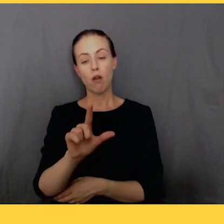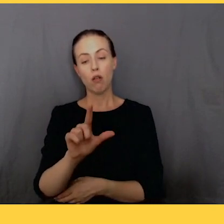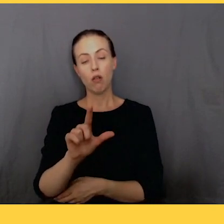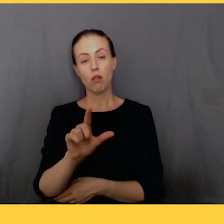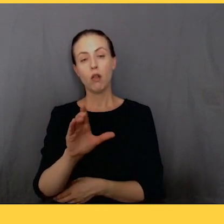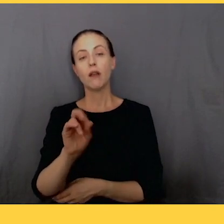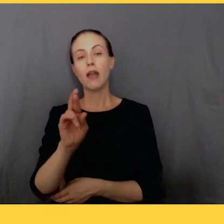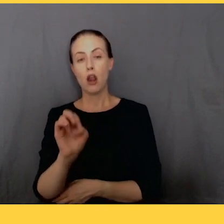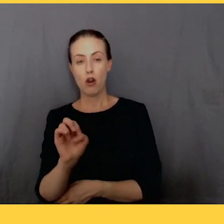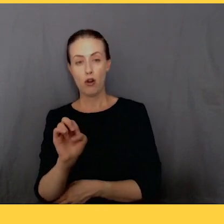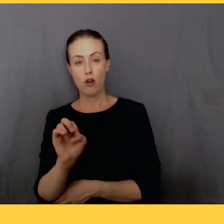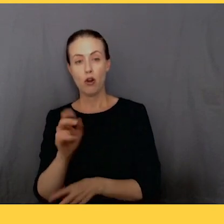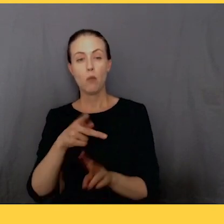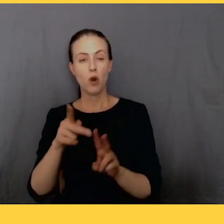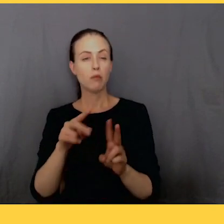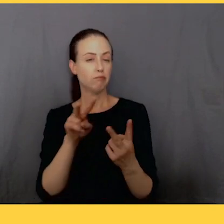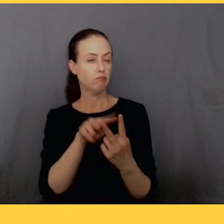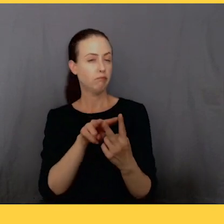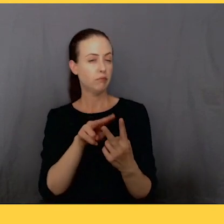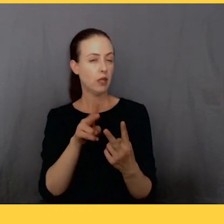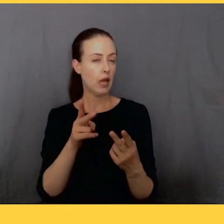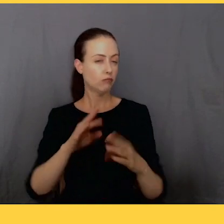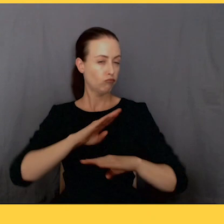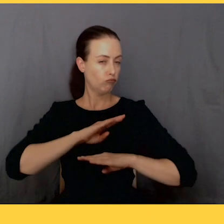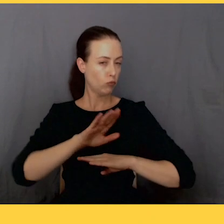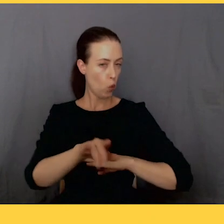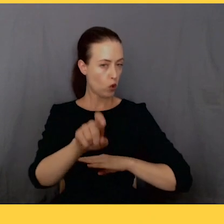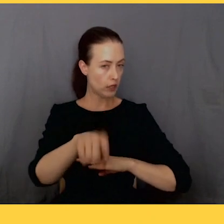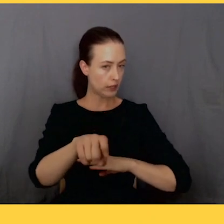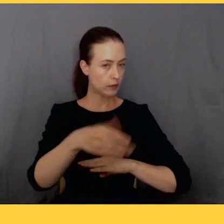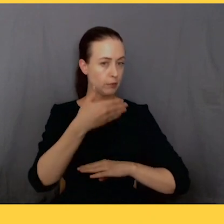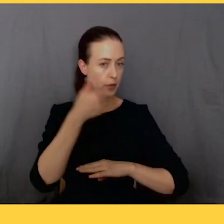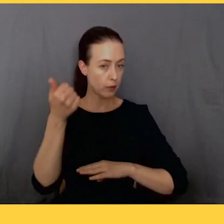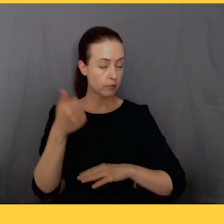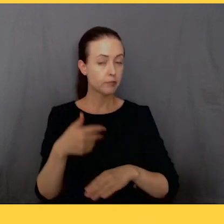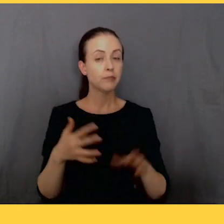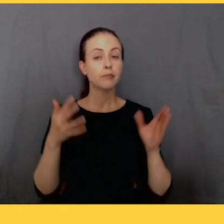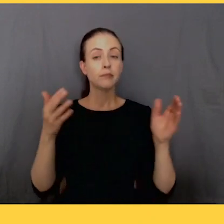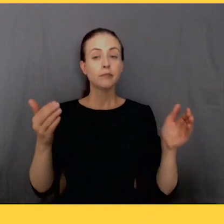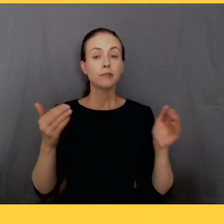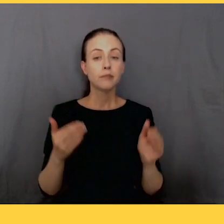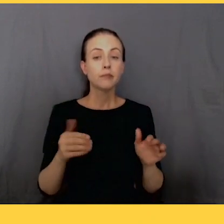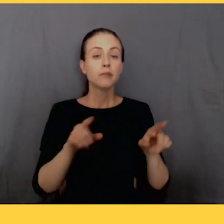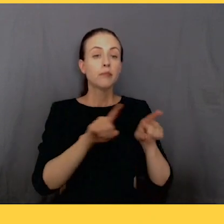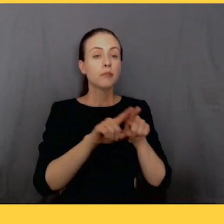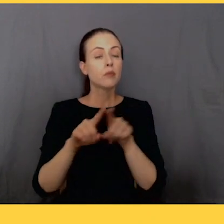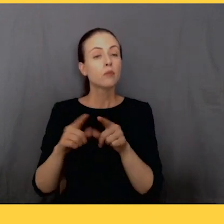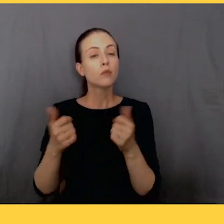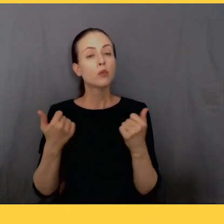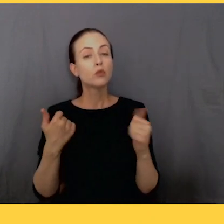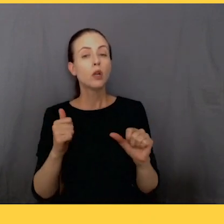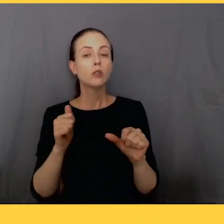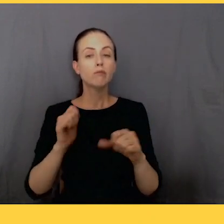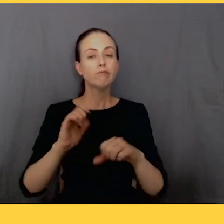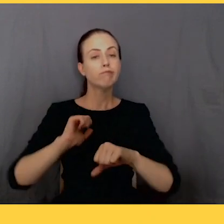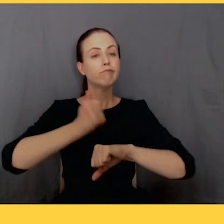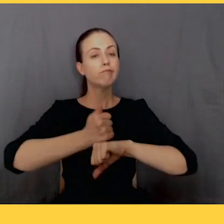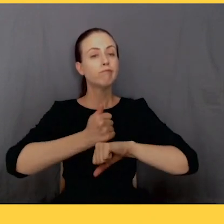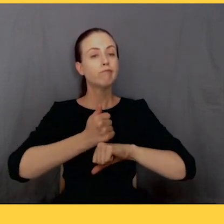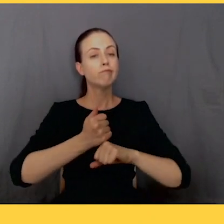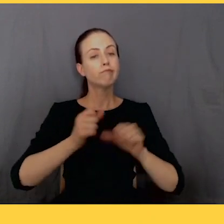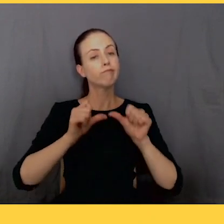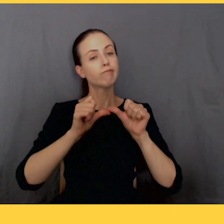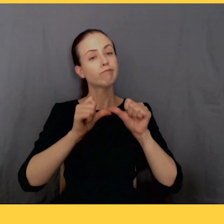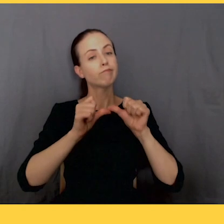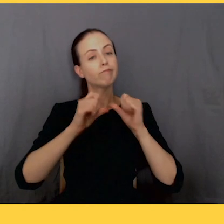Finally, one of the other things we're working on is resiliency zones. And this is an idea that we're going to be piloting over the